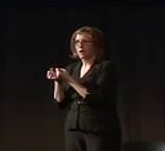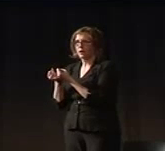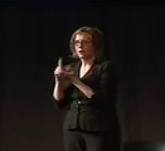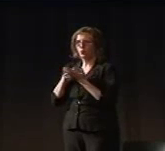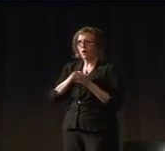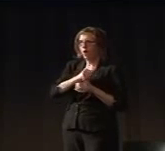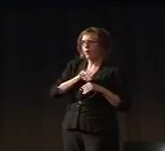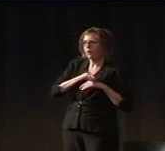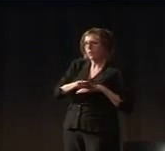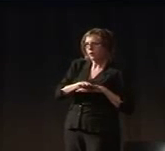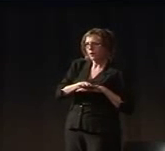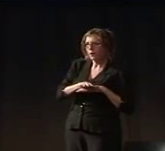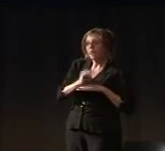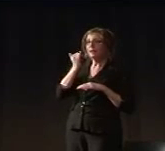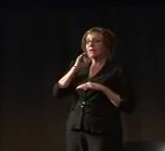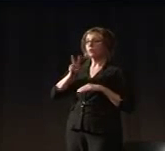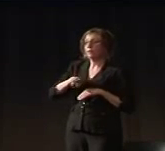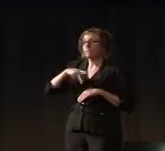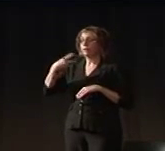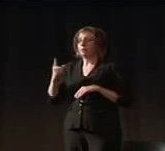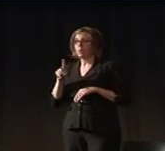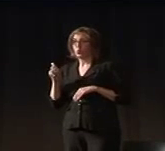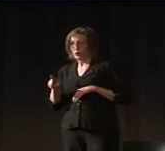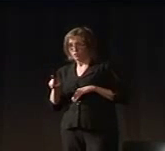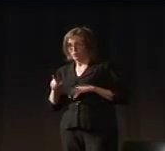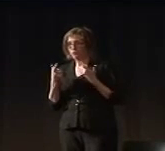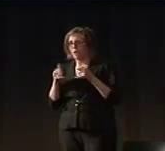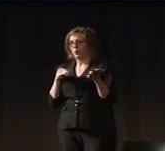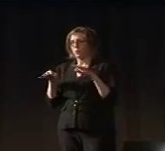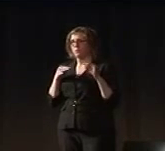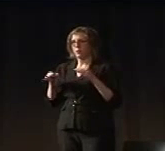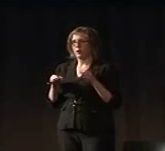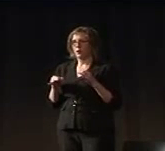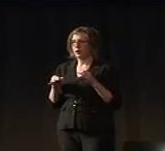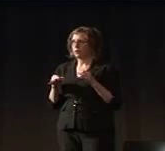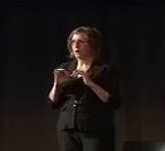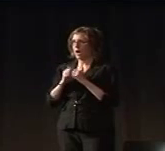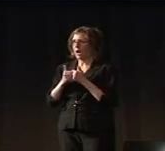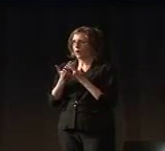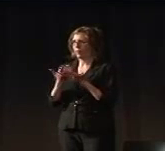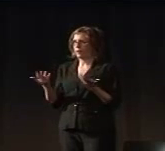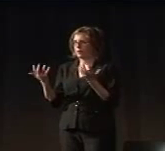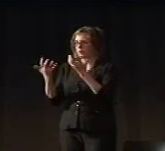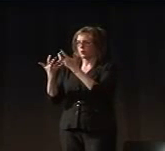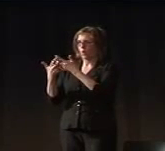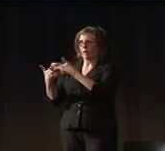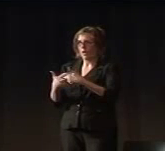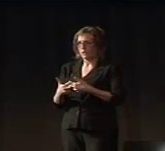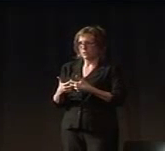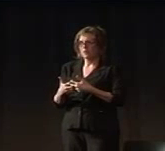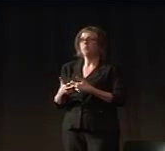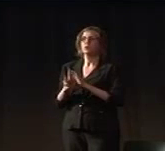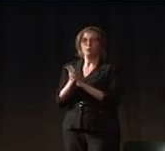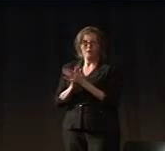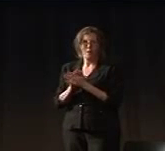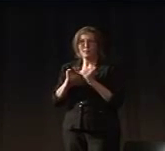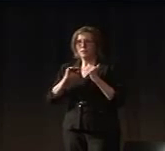just as well have flipped that on its head and accounted for the coalescence of something we could point to and call a stable society. What if that's the outcome of